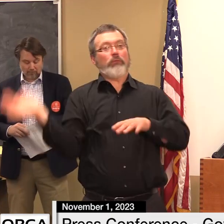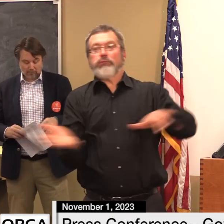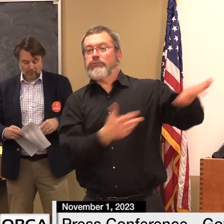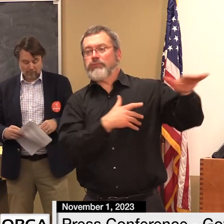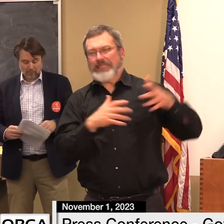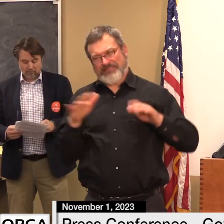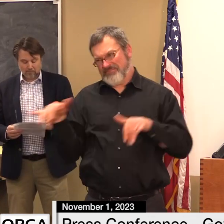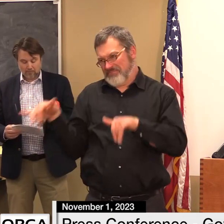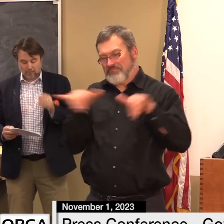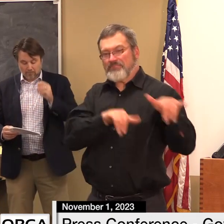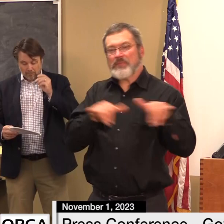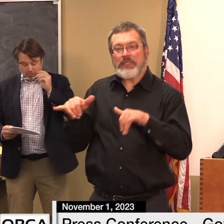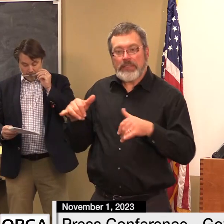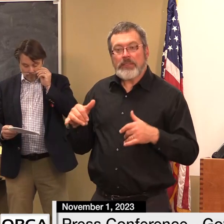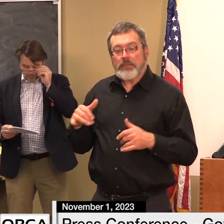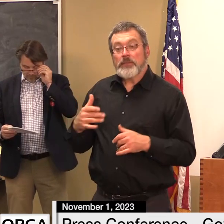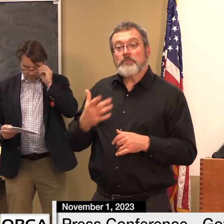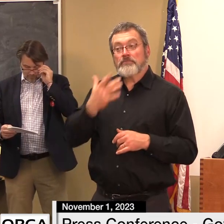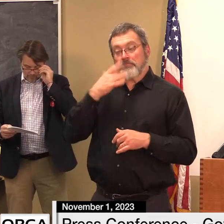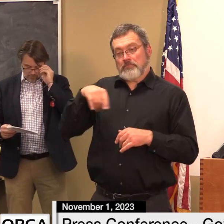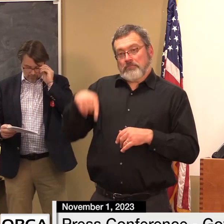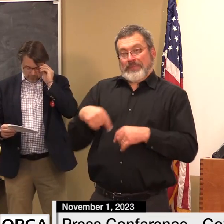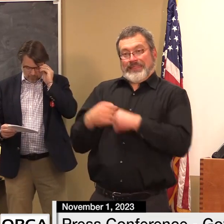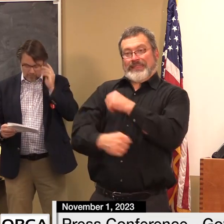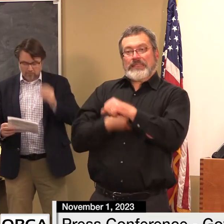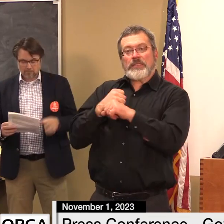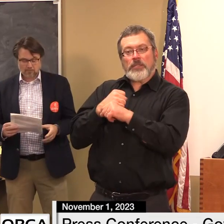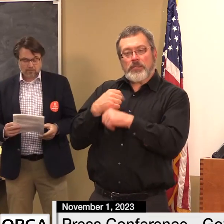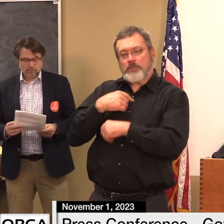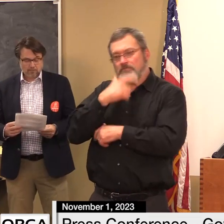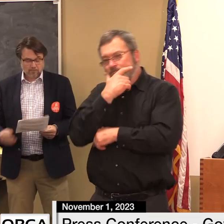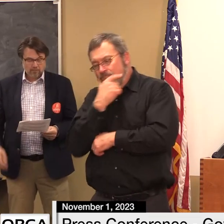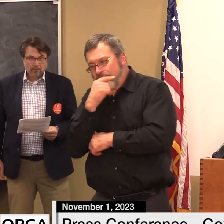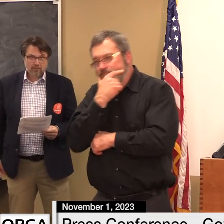Up campaign can offer energy-saving tips and